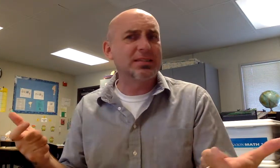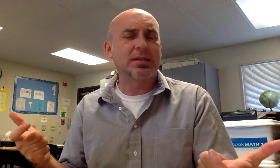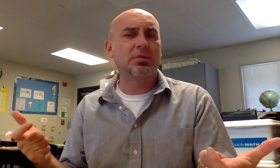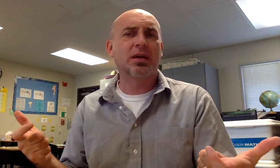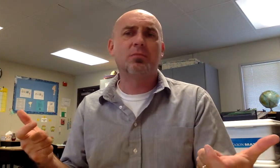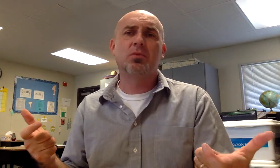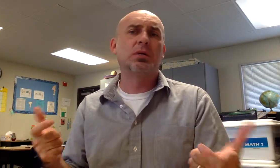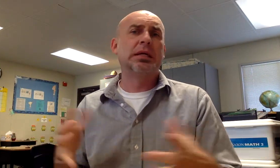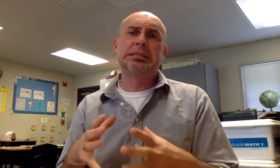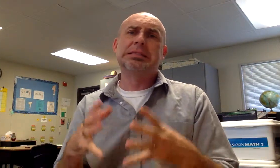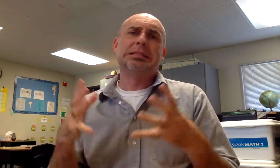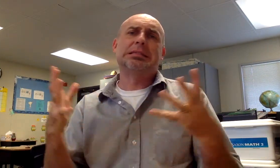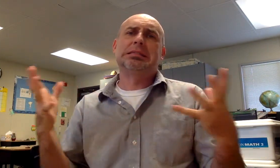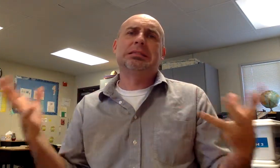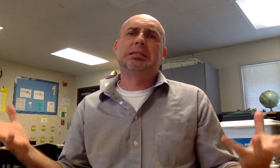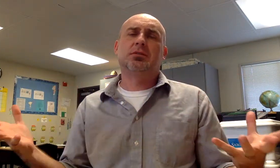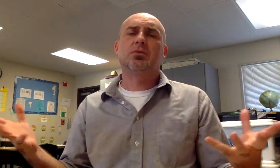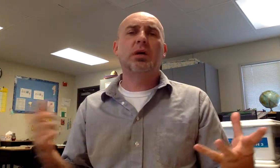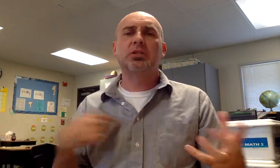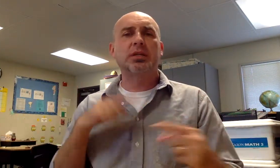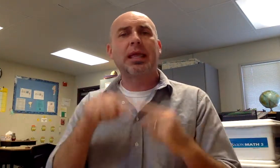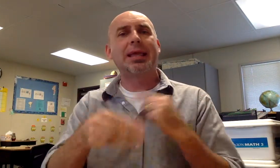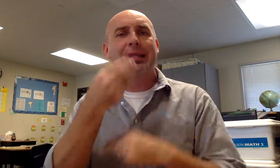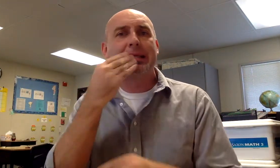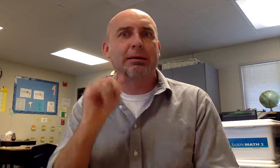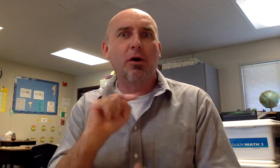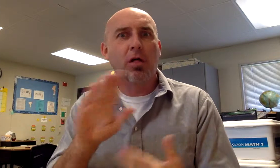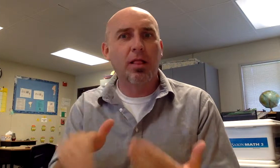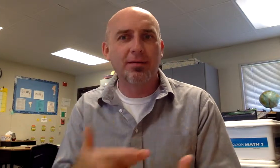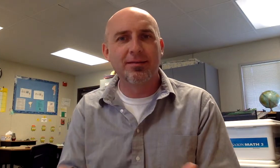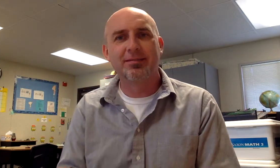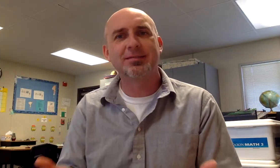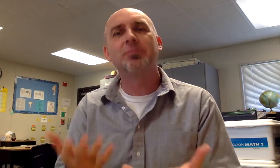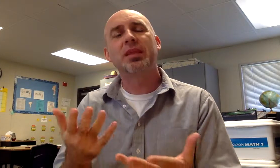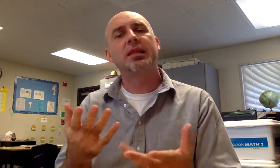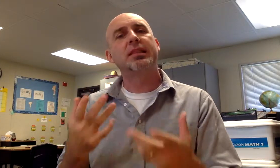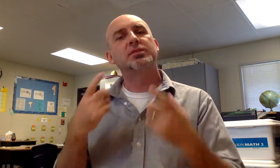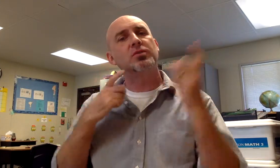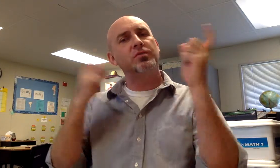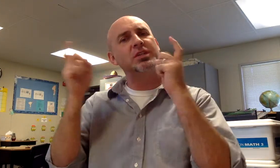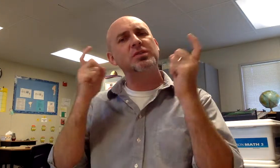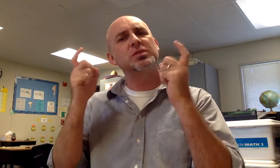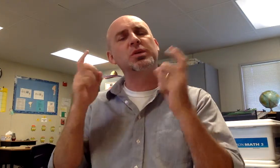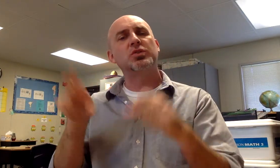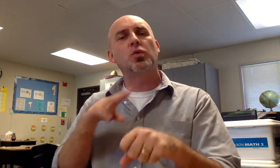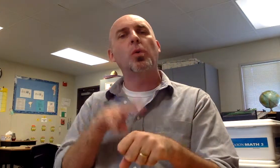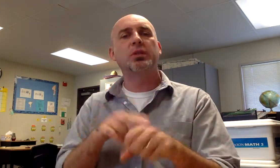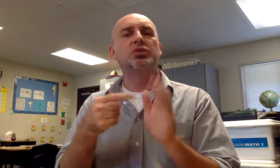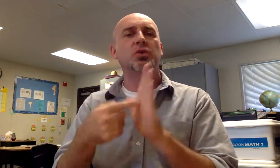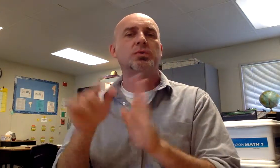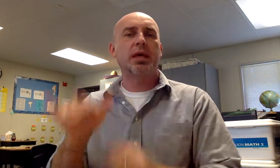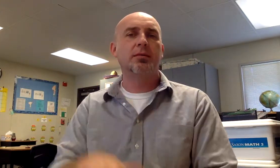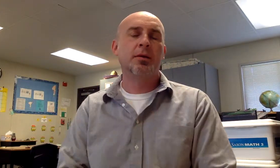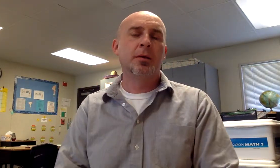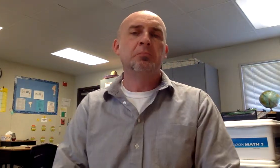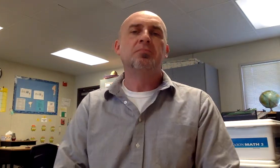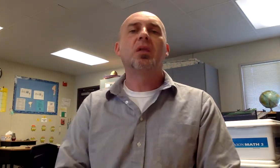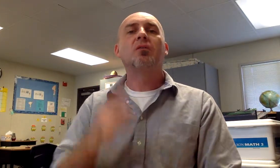same time, or that's too much, I can't eat it all. Something like that. So your facial expression normally shows that.